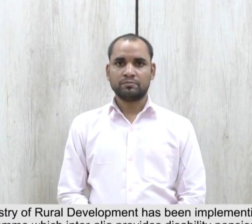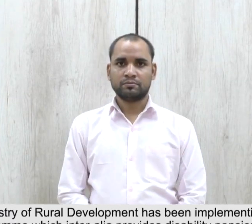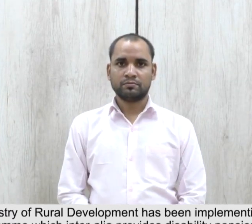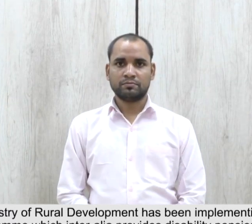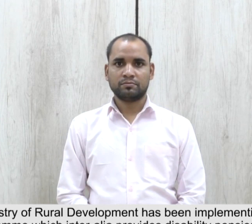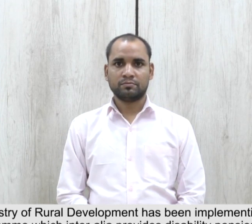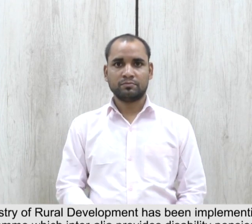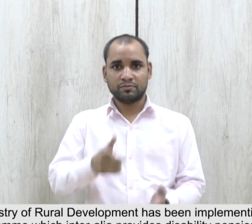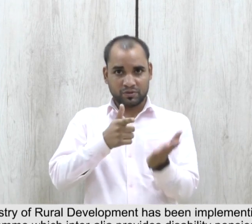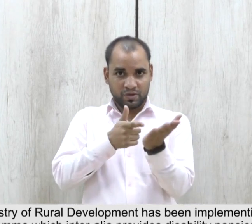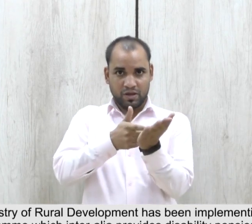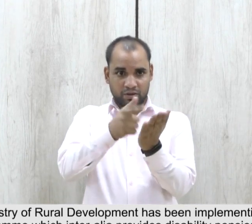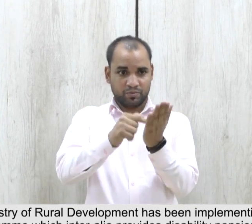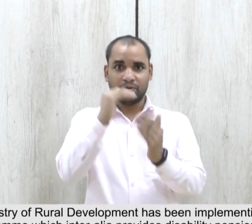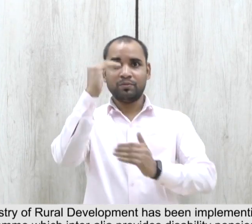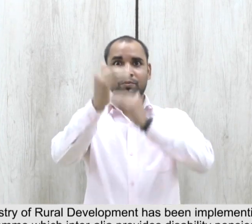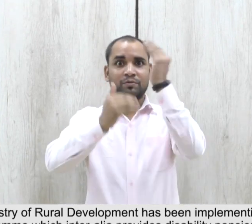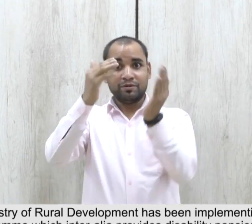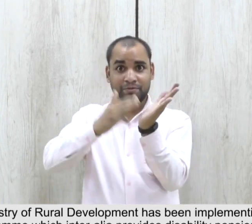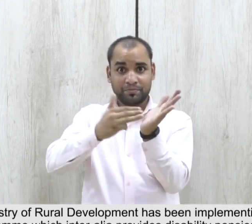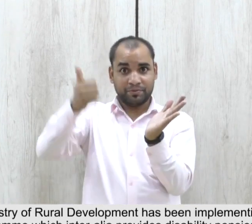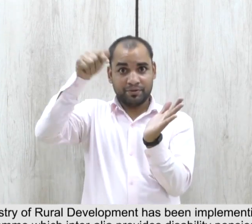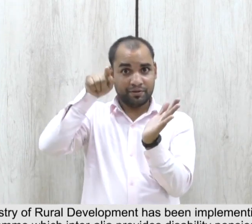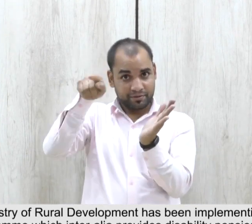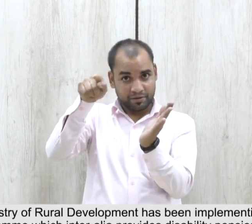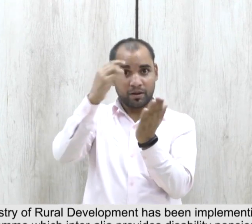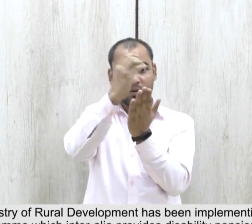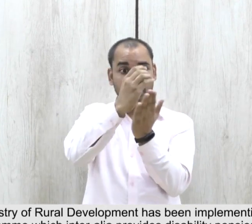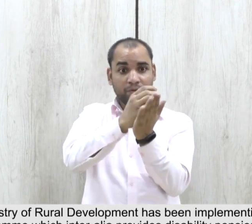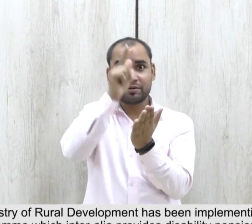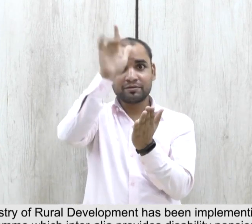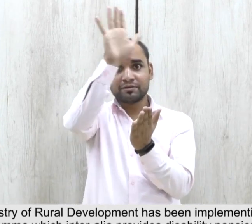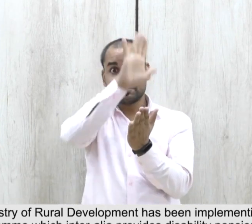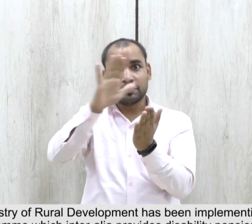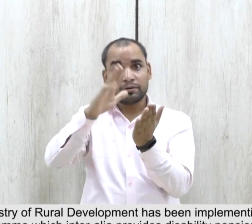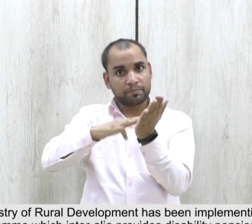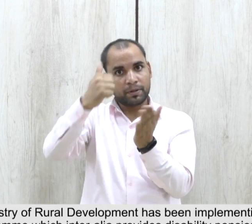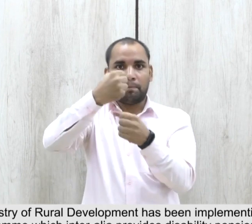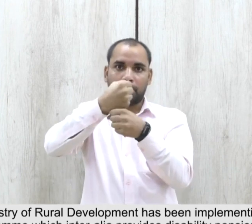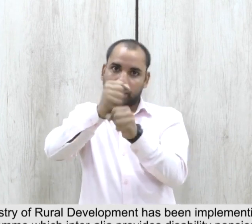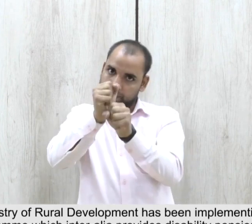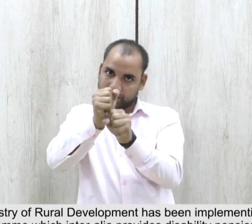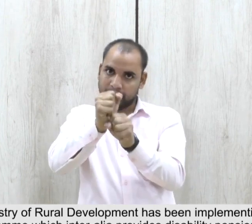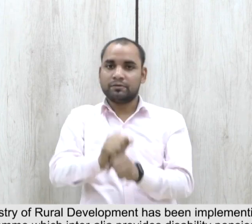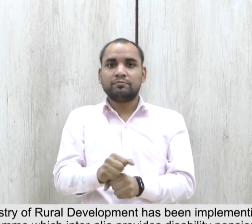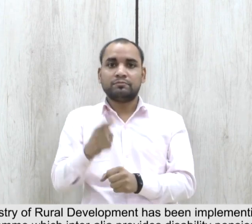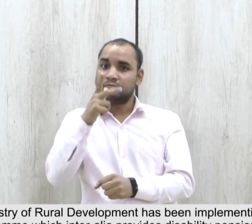The Union Ministry of Rural Development has been implementing the National Social Assistance Program, which inter alia provides